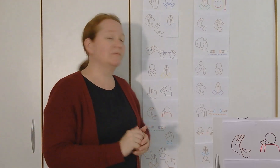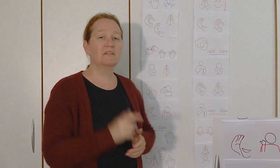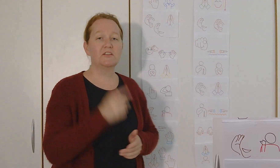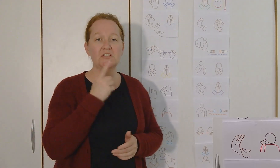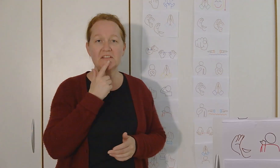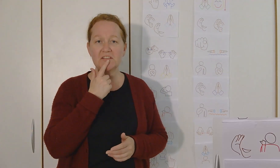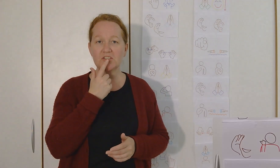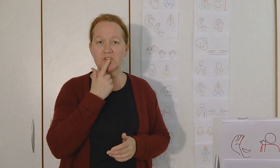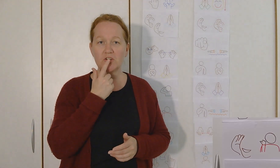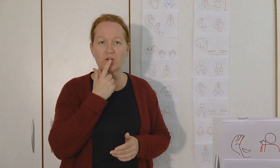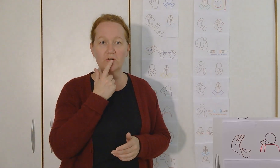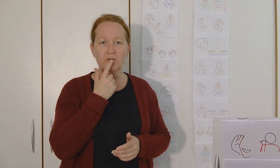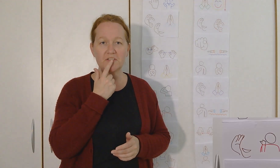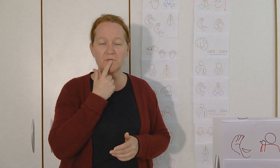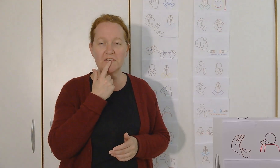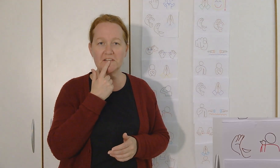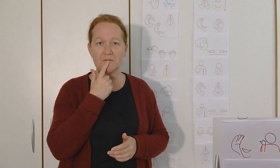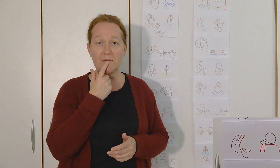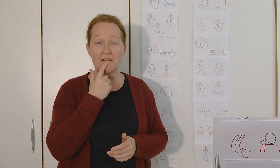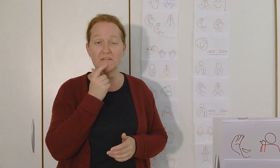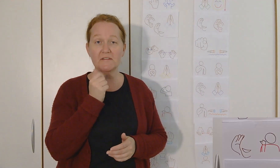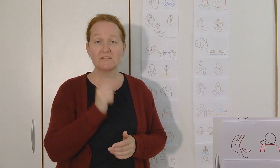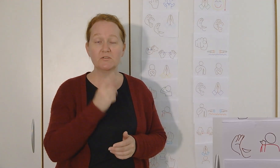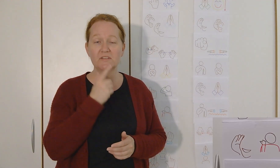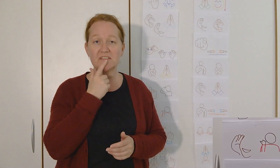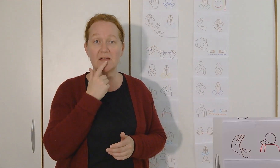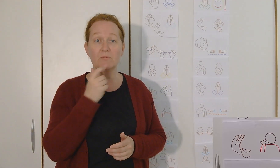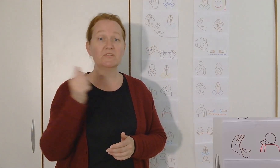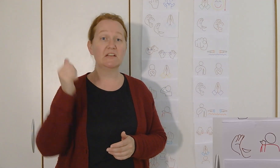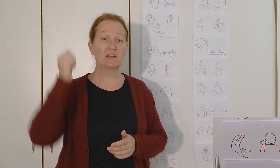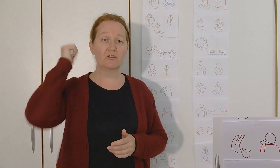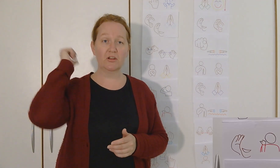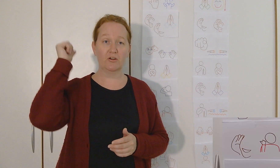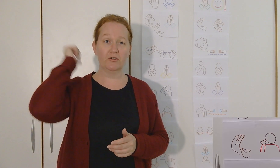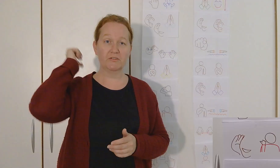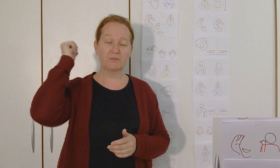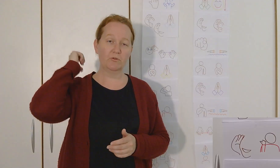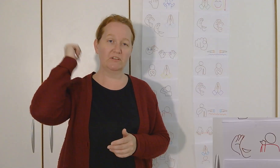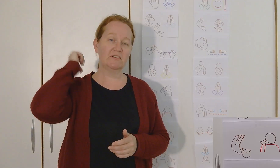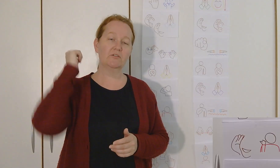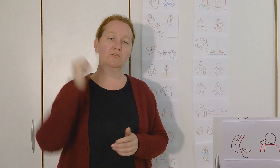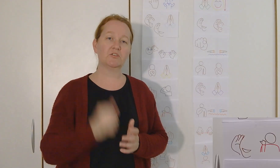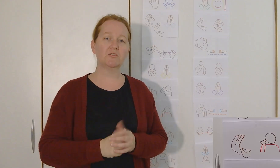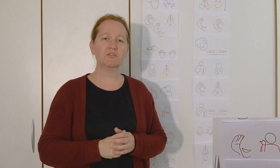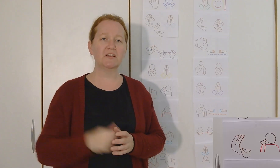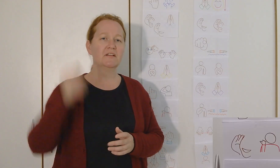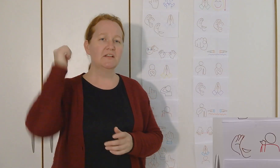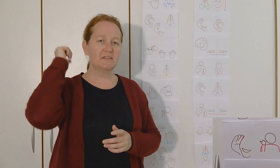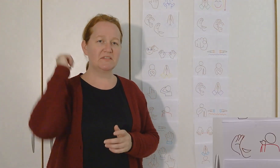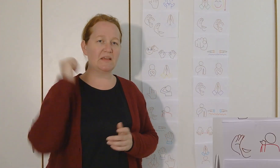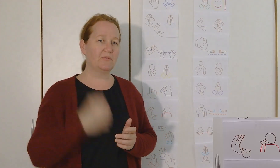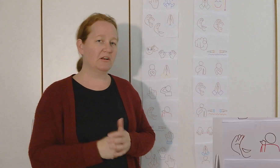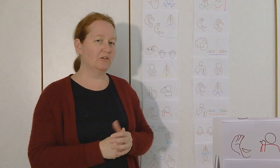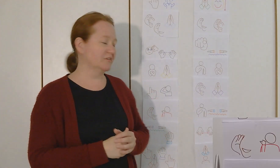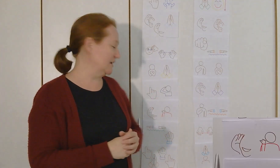that Jesus told, pointing at your mouth, told disciples long ago. So pointing over your shoulder, this happened a long time